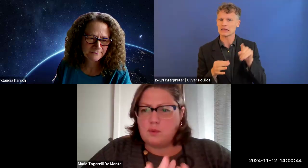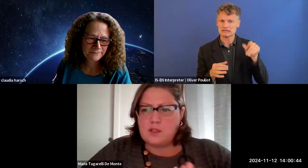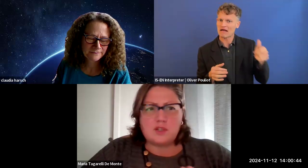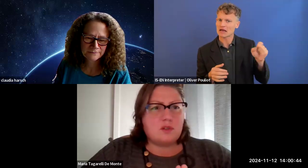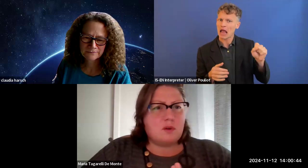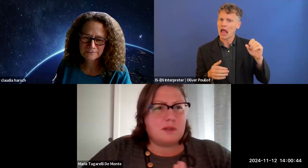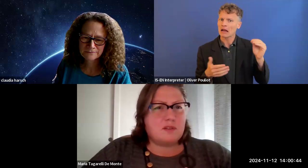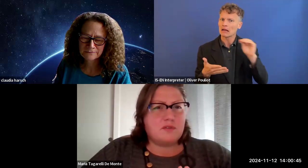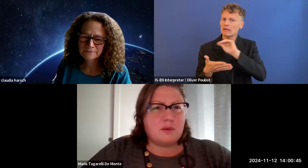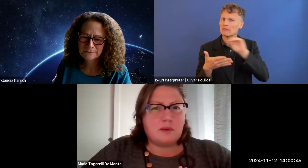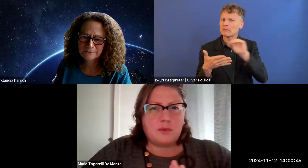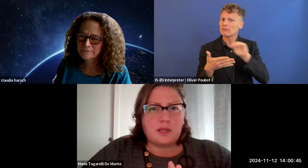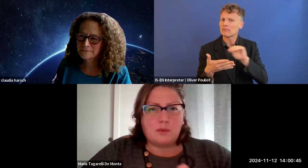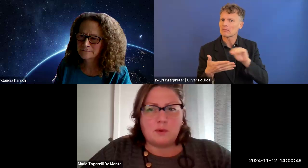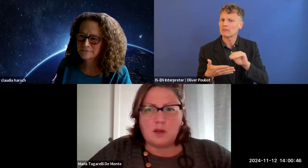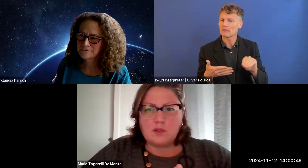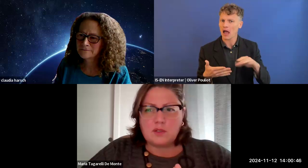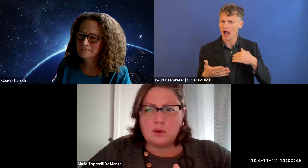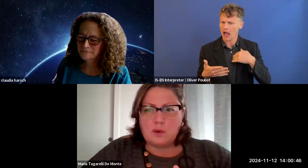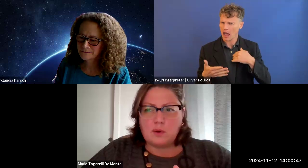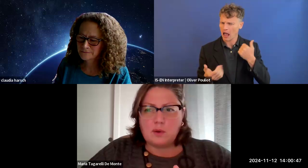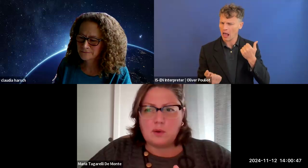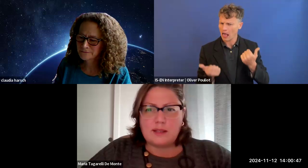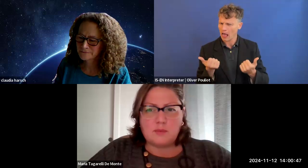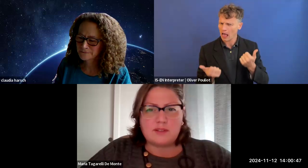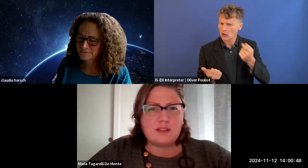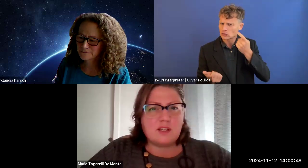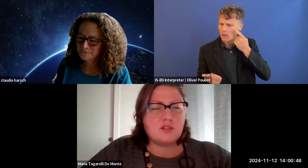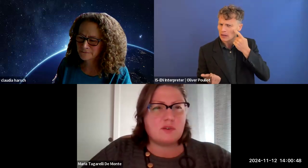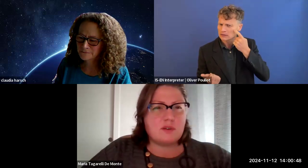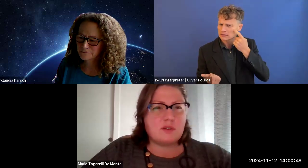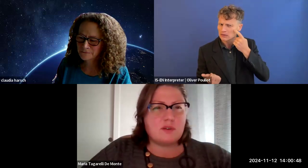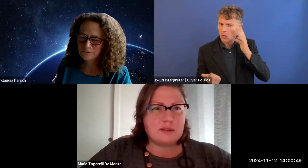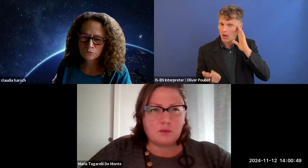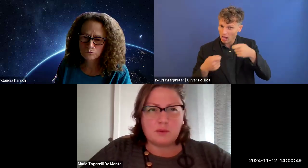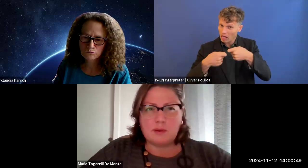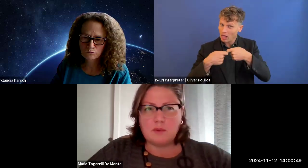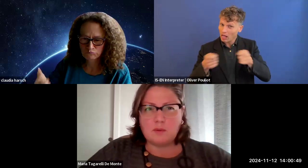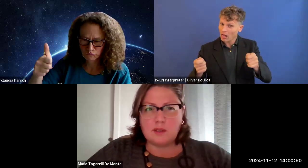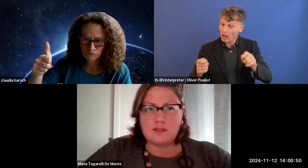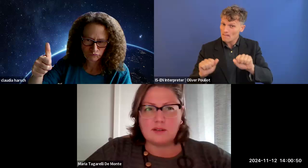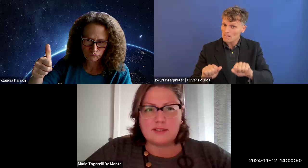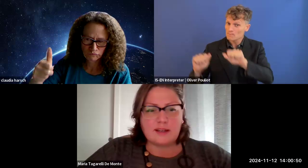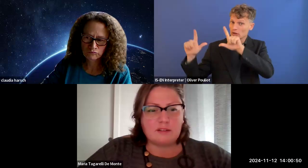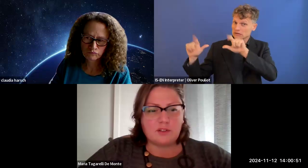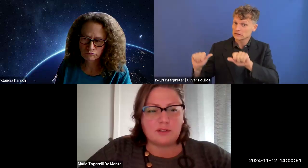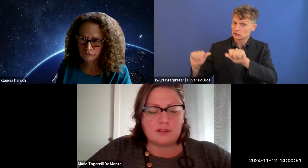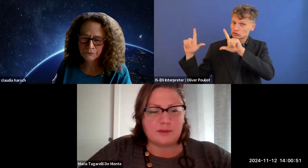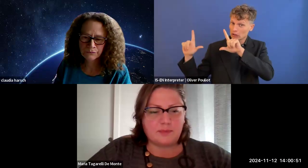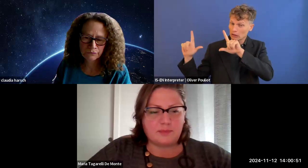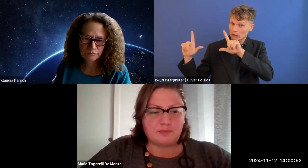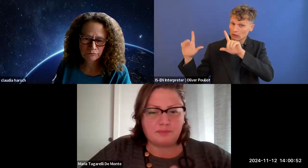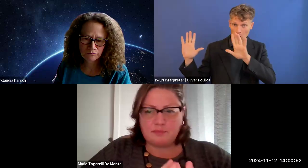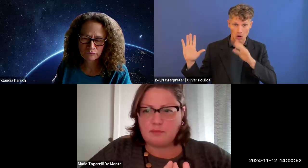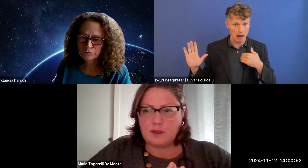I'm not quite sure, Tobias, confirm if we will also hand out the presentations or not. I don't remember what is our